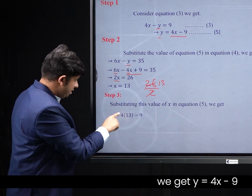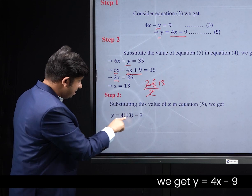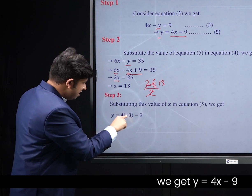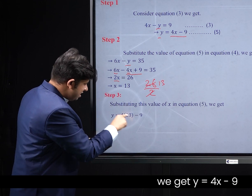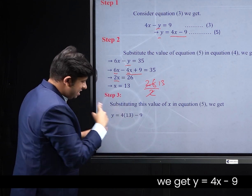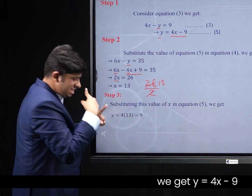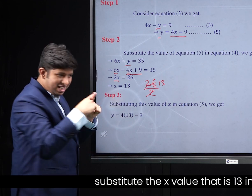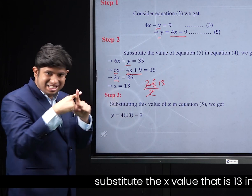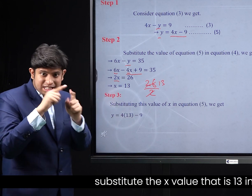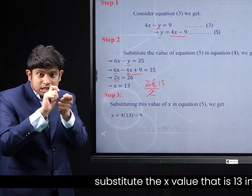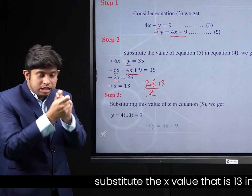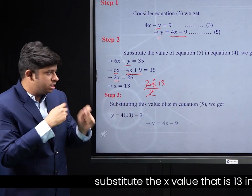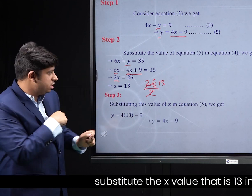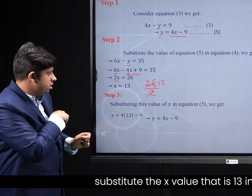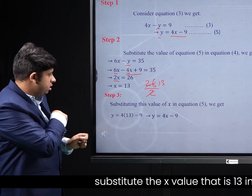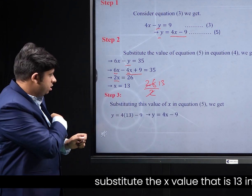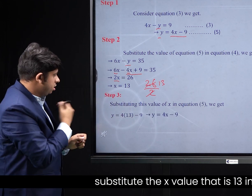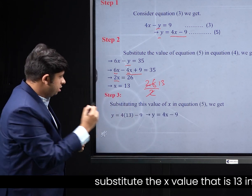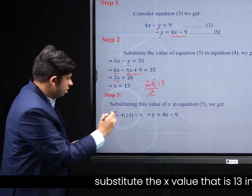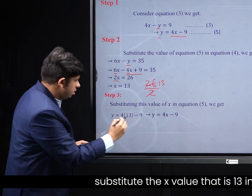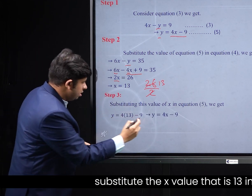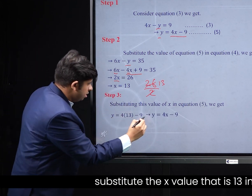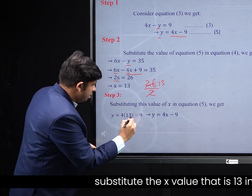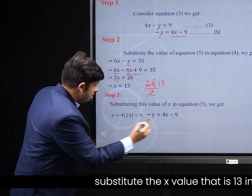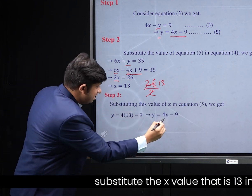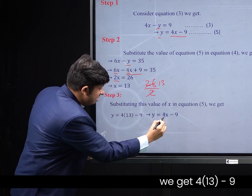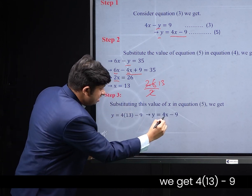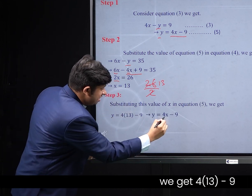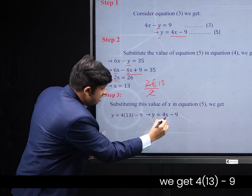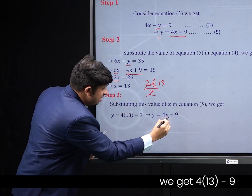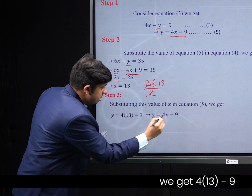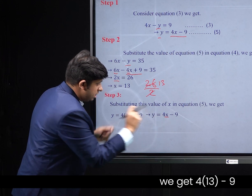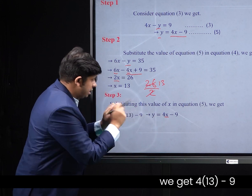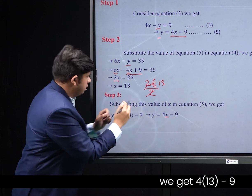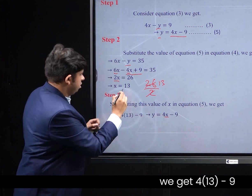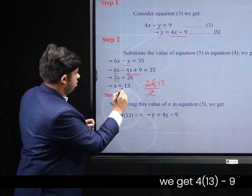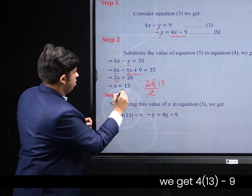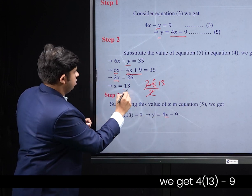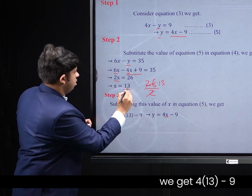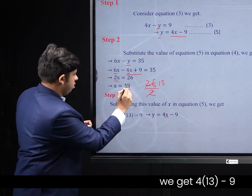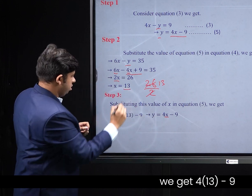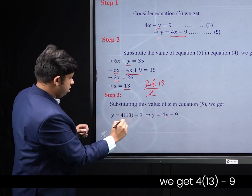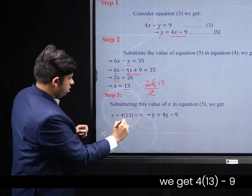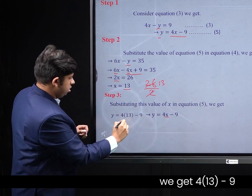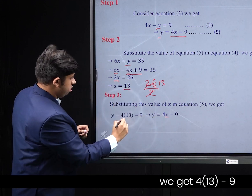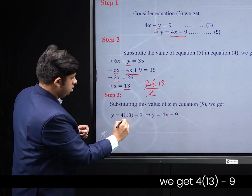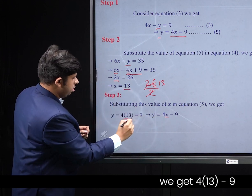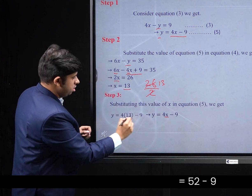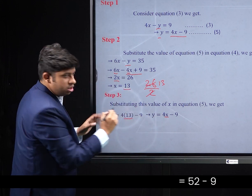9. Substitute x value, that is 13, in equation. We get 4 into 13 minus 9, that is